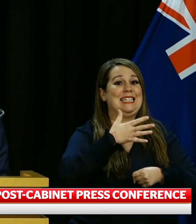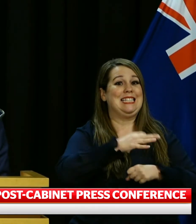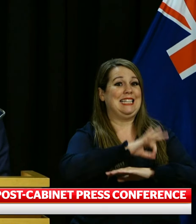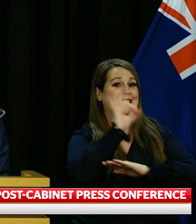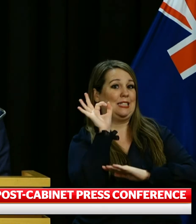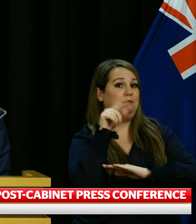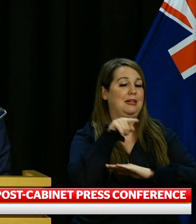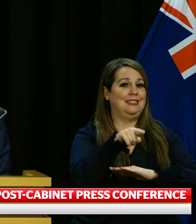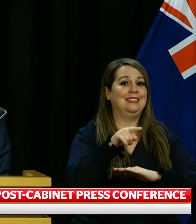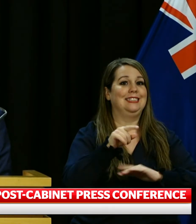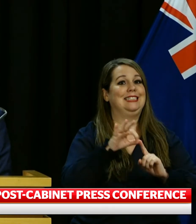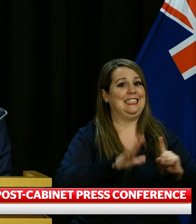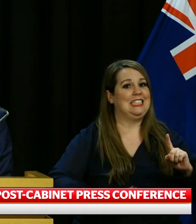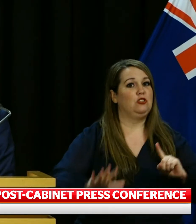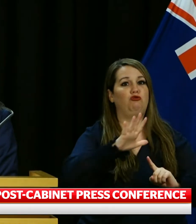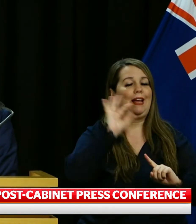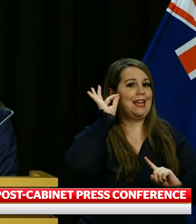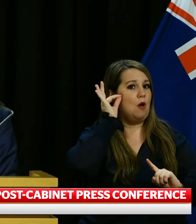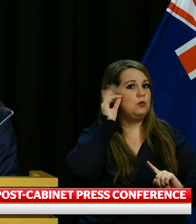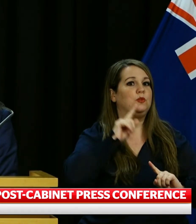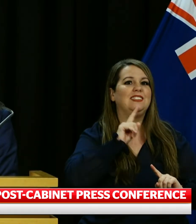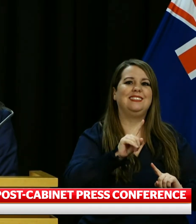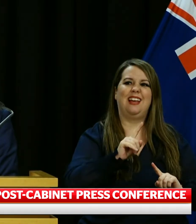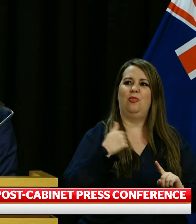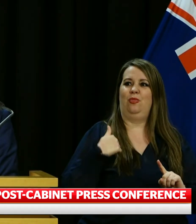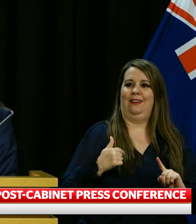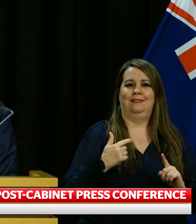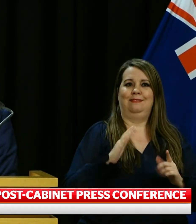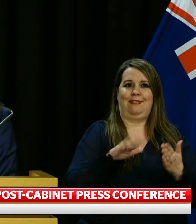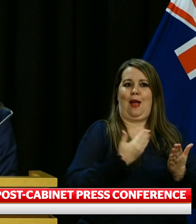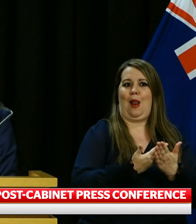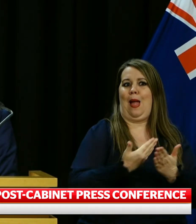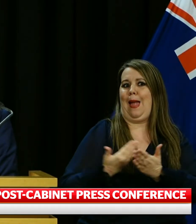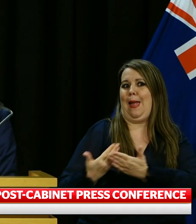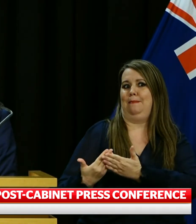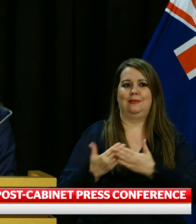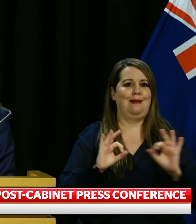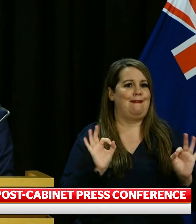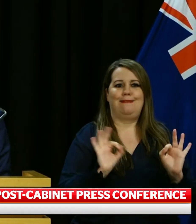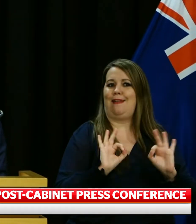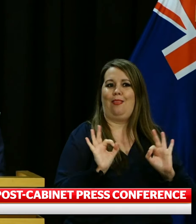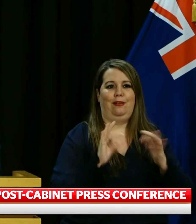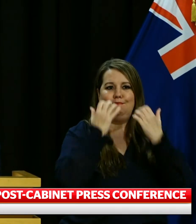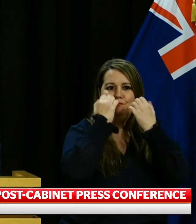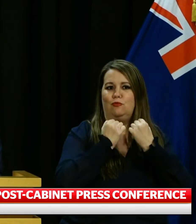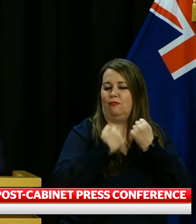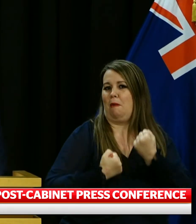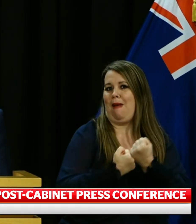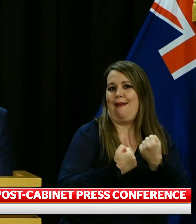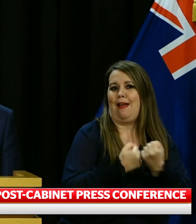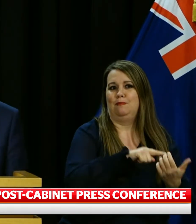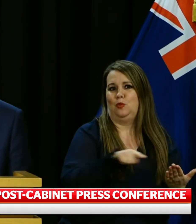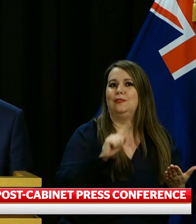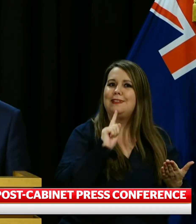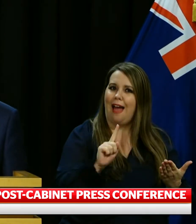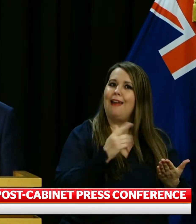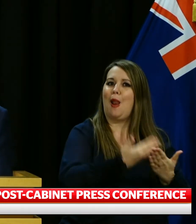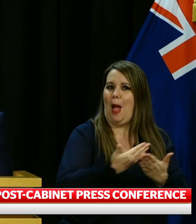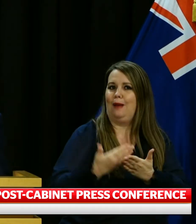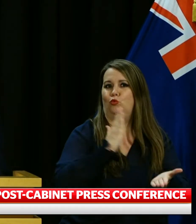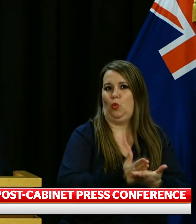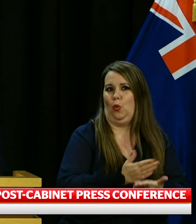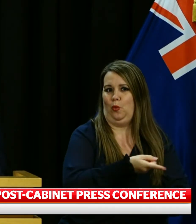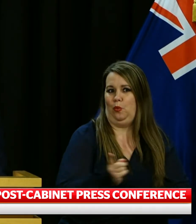saying that there's unsubstantiated claims in that inquiry and that they're very disappointed with what it's come out with? Part of the process of working through